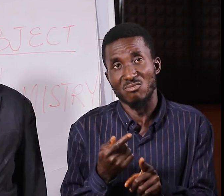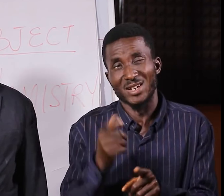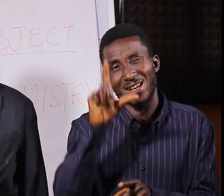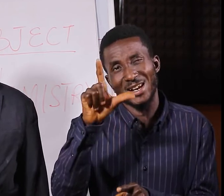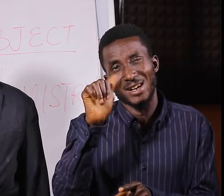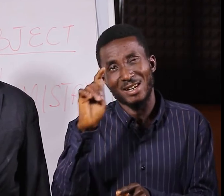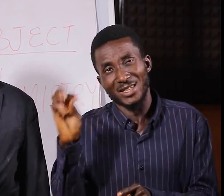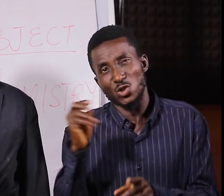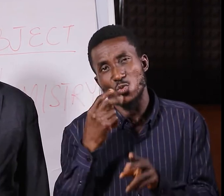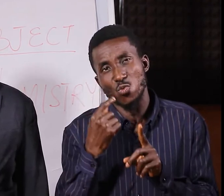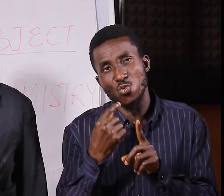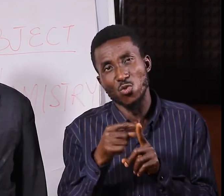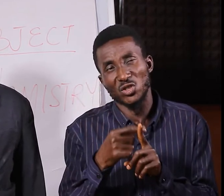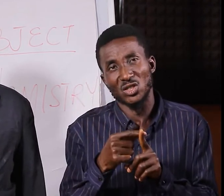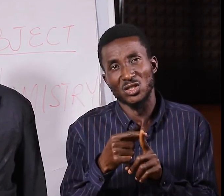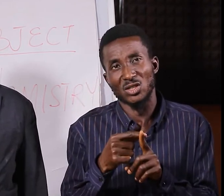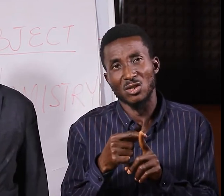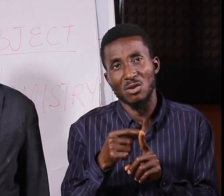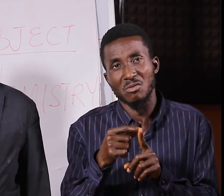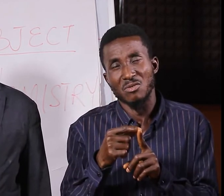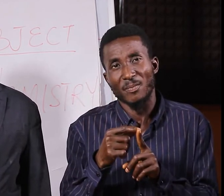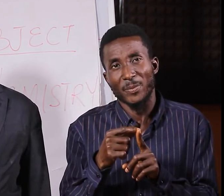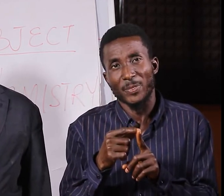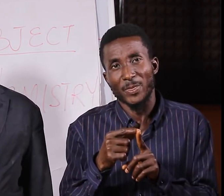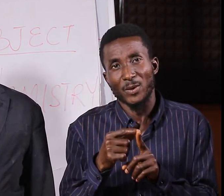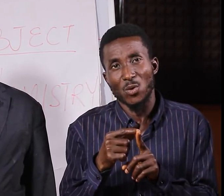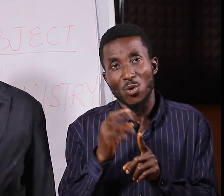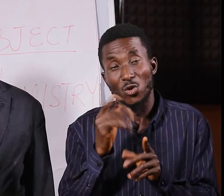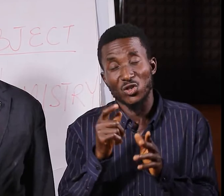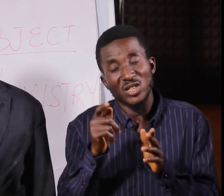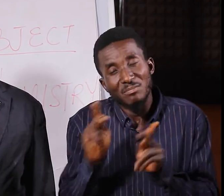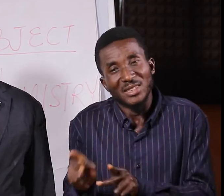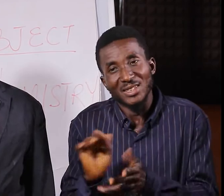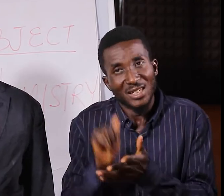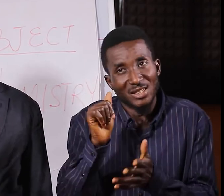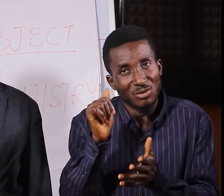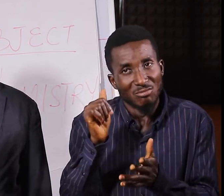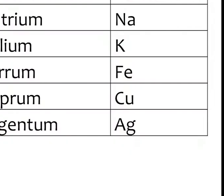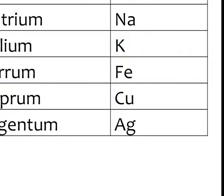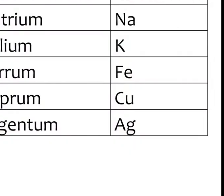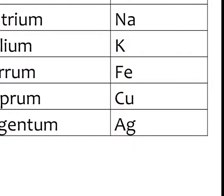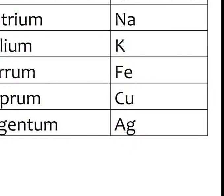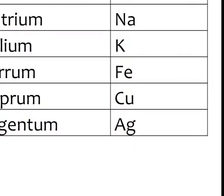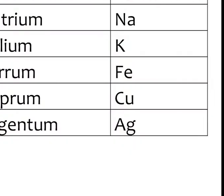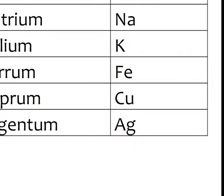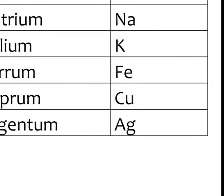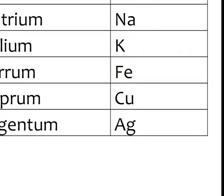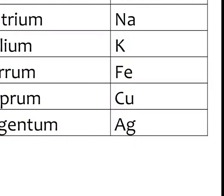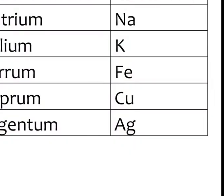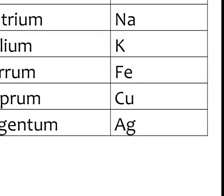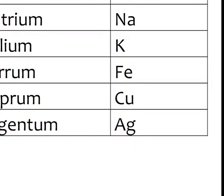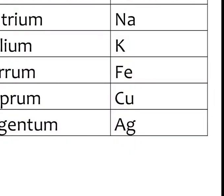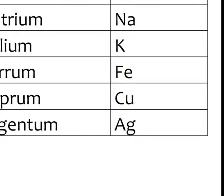Latin words. From Latin, either or the person that discovered the element. For instance, we have something like